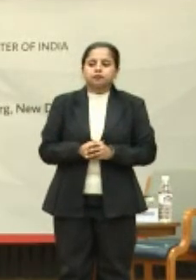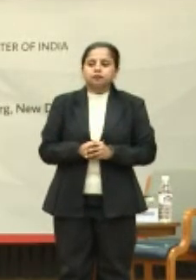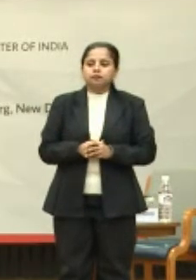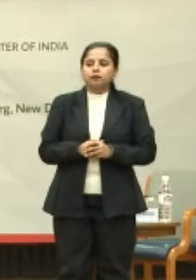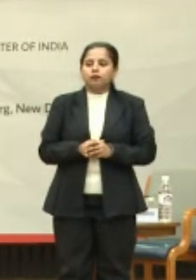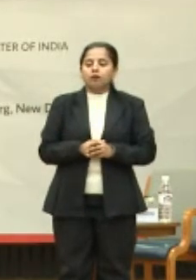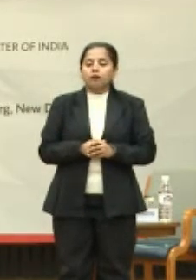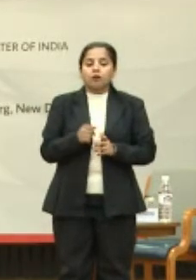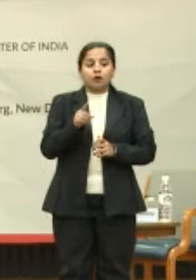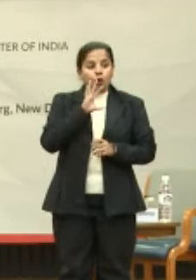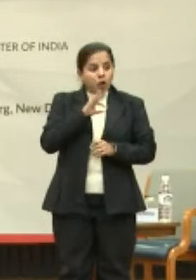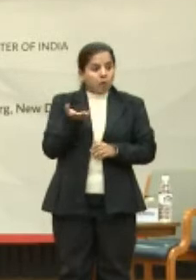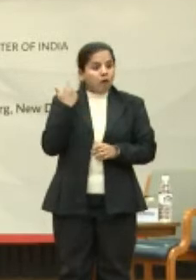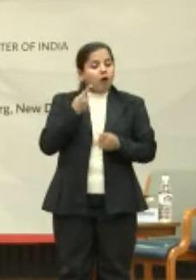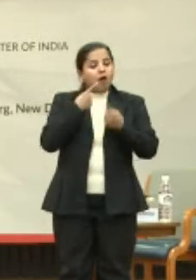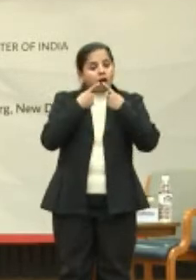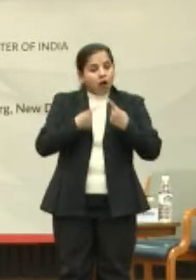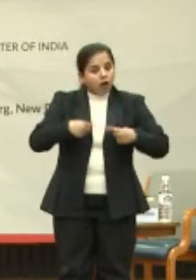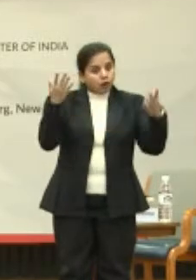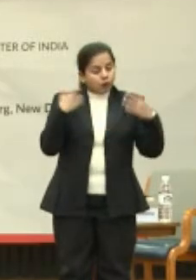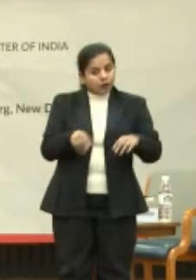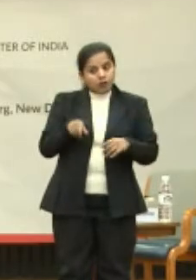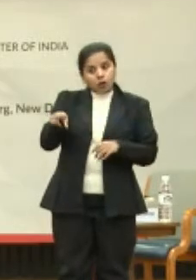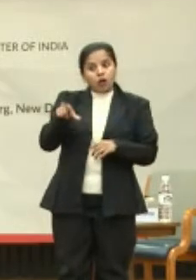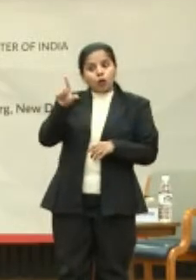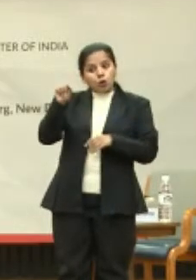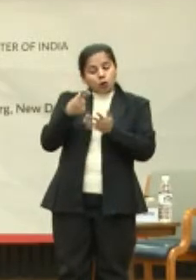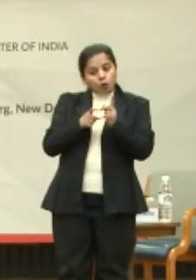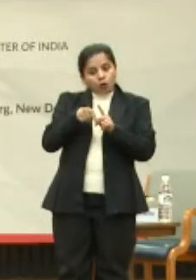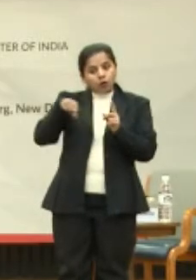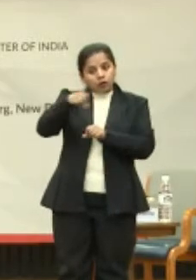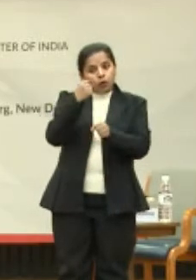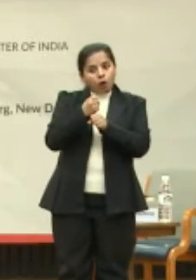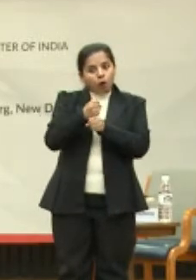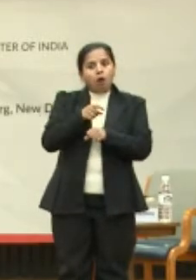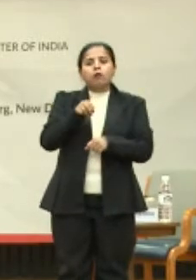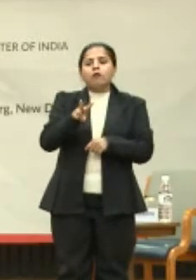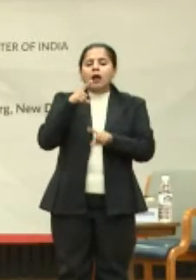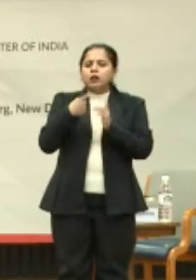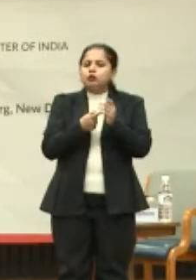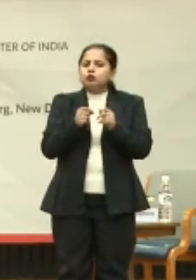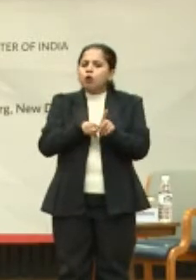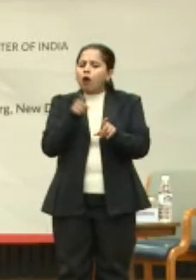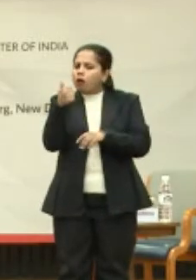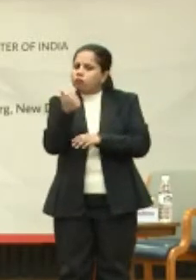Until it was suddenly announced that Lord Linlithgow had become the Governor General and the Viceroy.